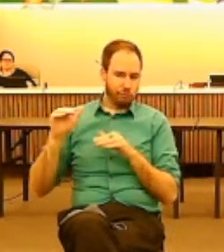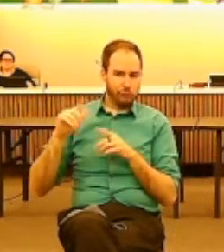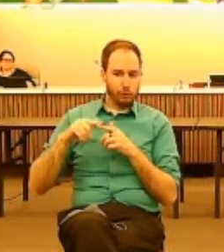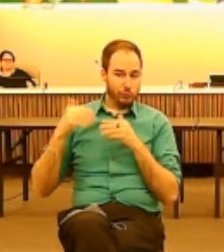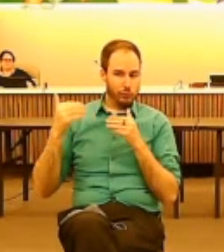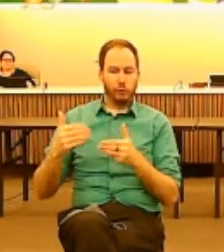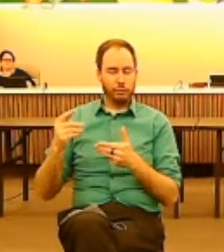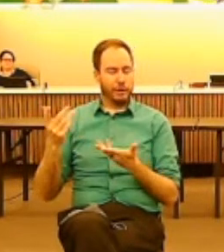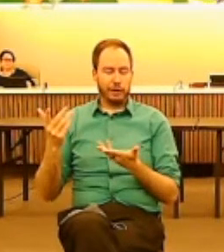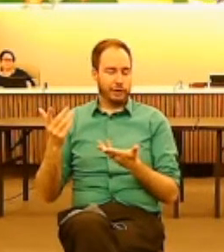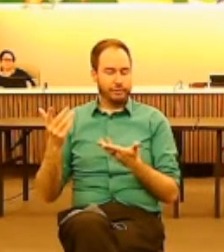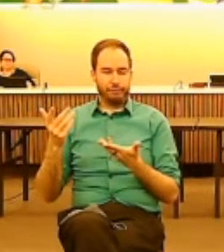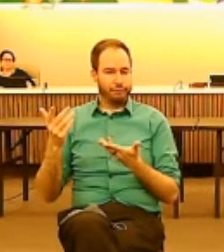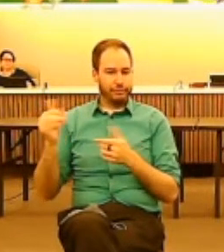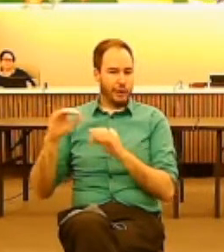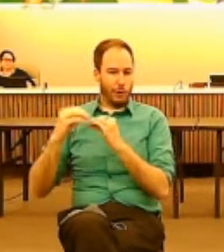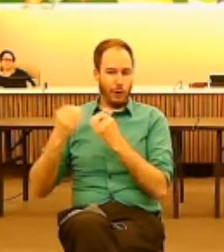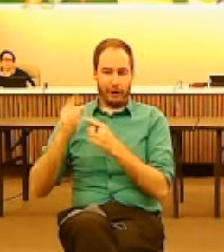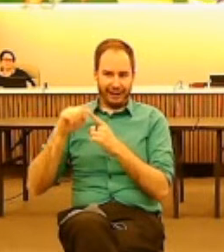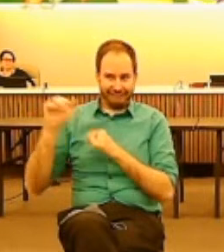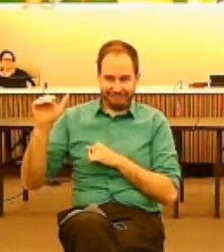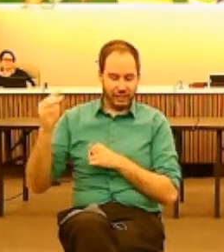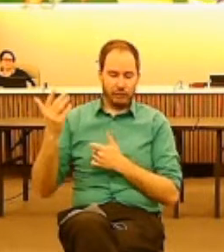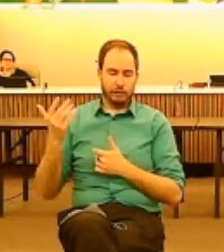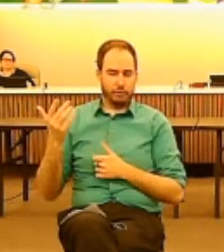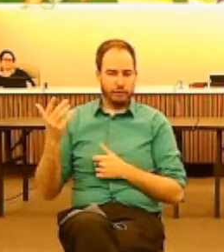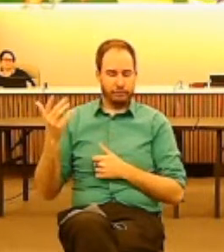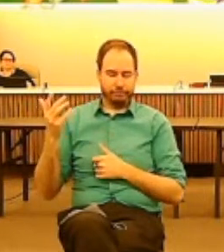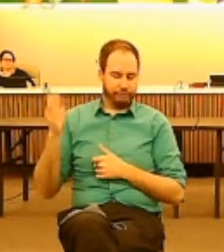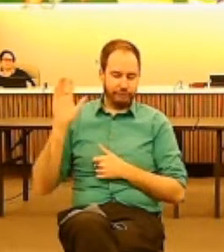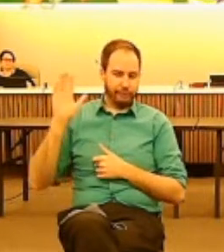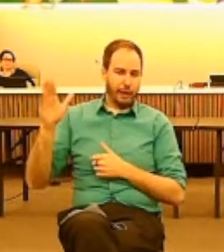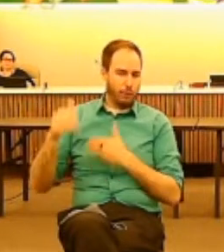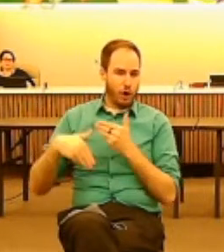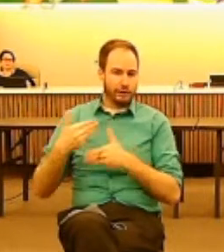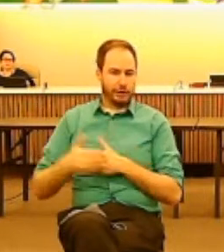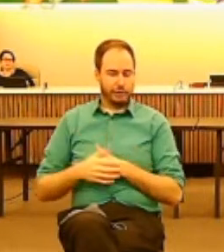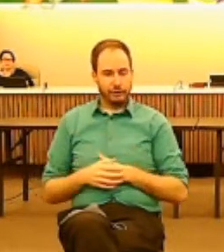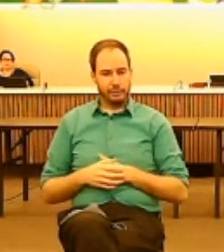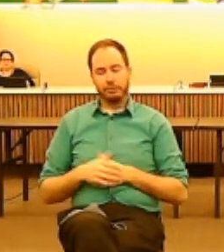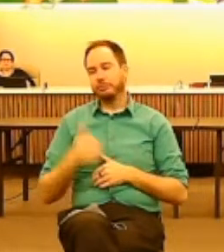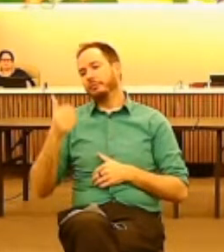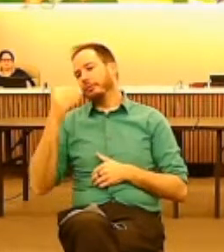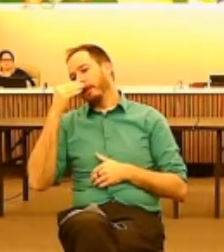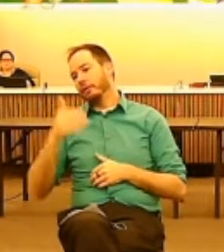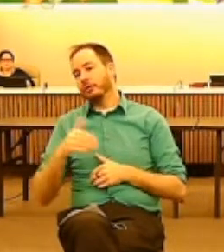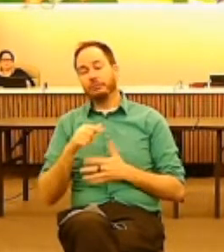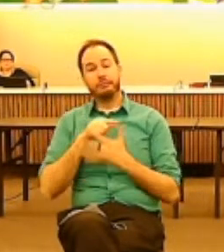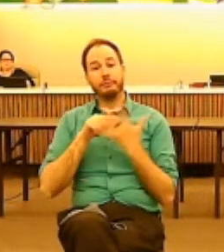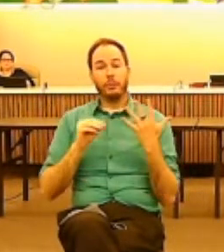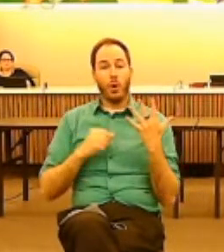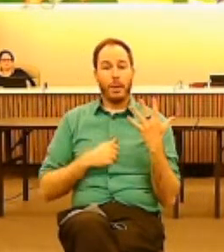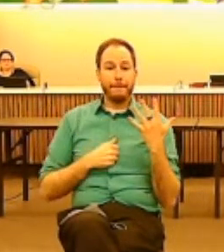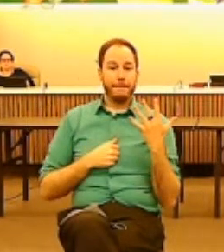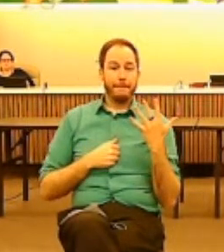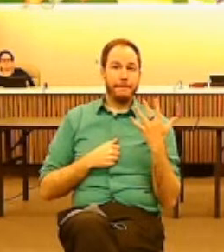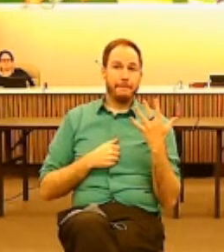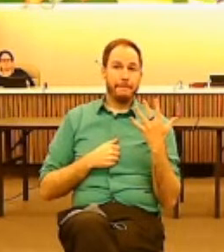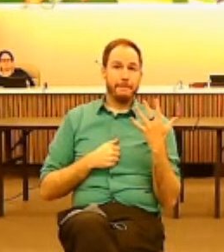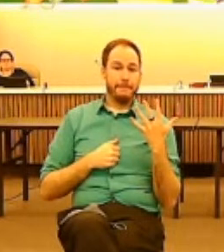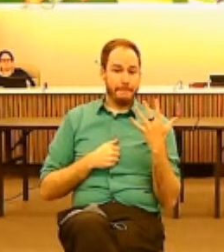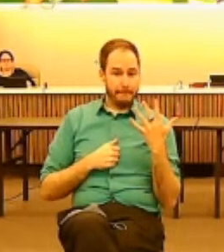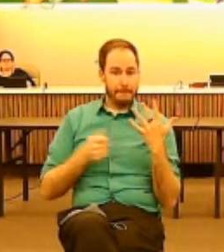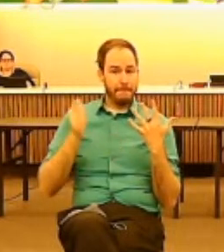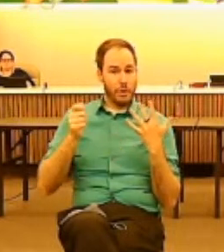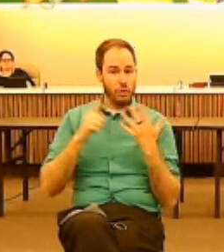moving, but it's not an organization you can ask too much. Sure. Okay. Great, thank you. Okay, anything else? Can I get